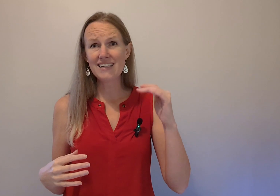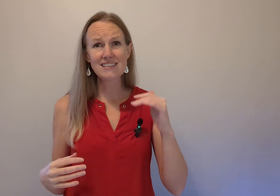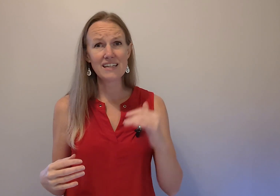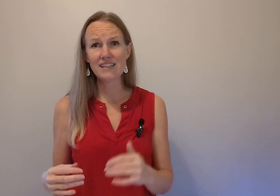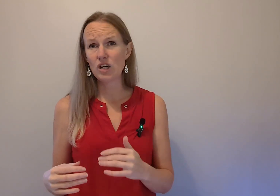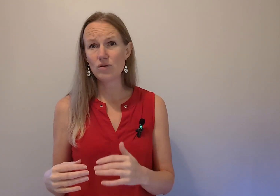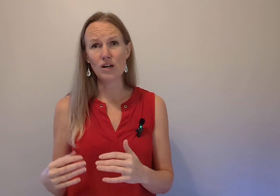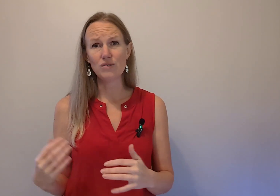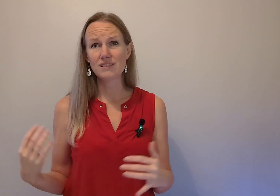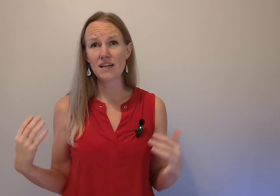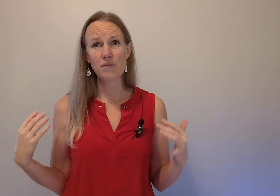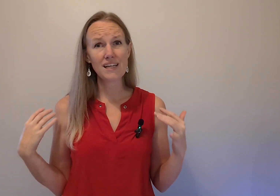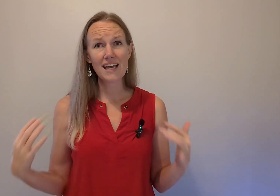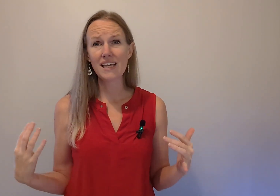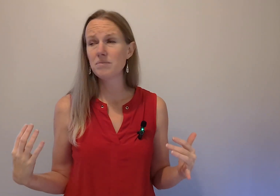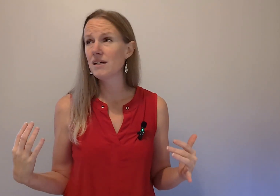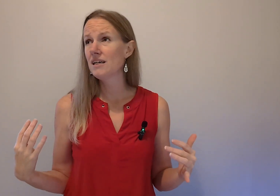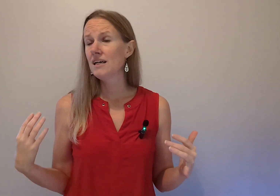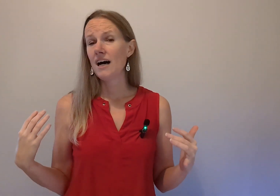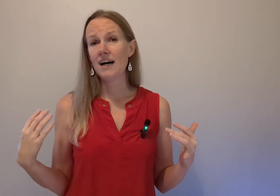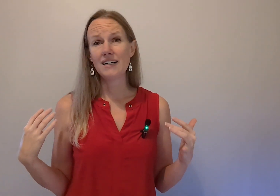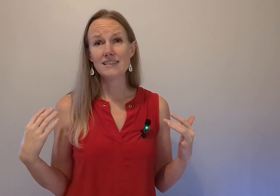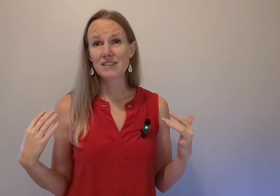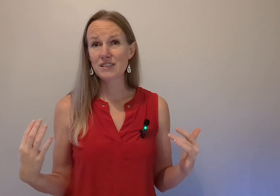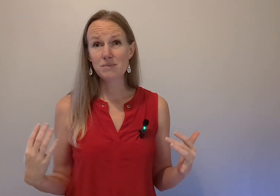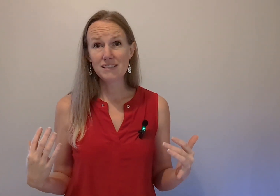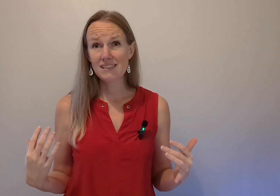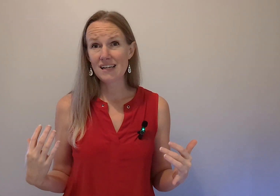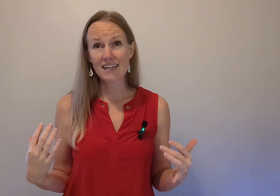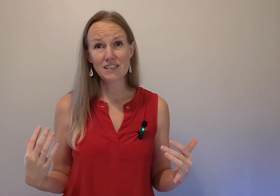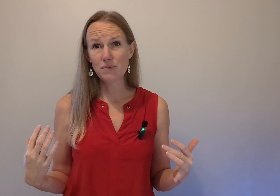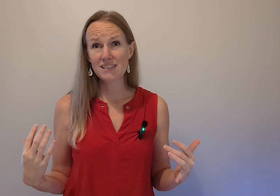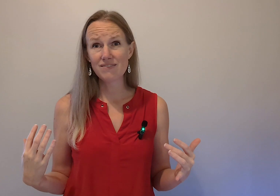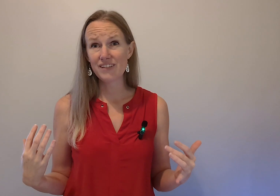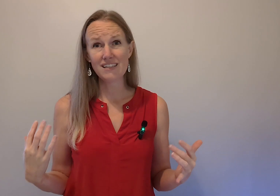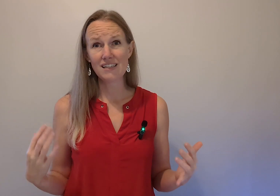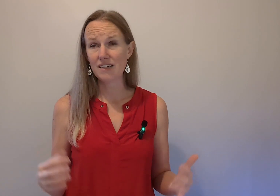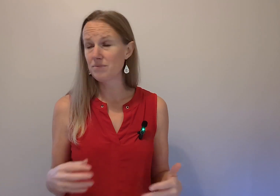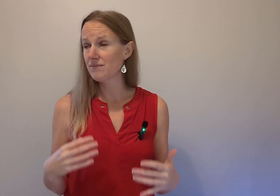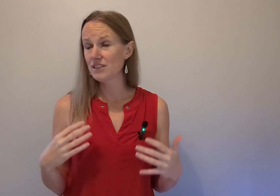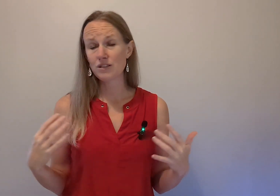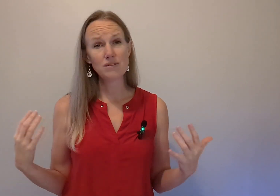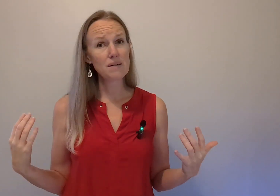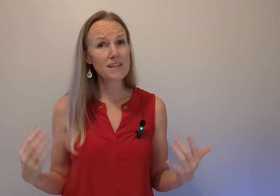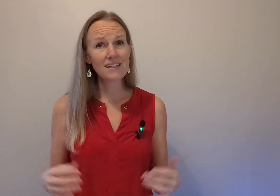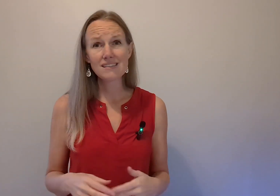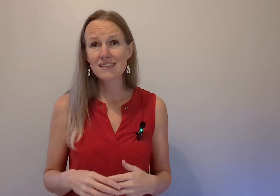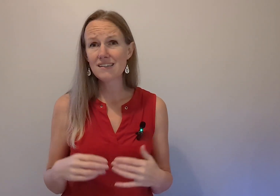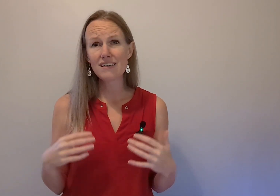highs and low lows. And when it came to Christmas, I just wasn't feeling it. Tree was up late this year. I